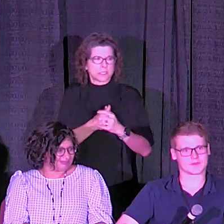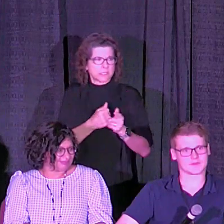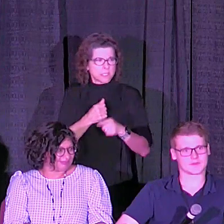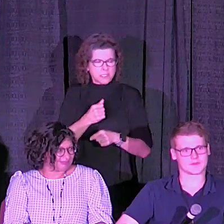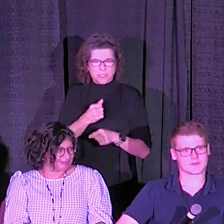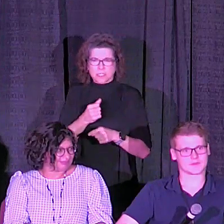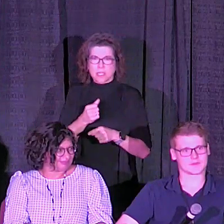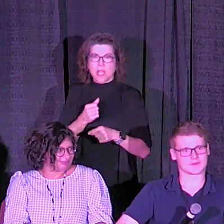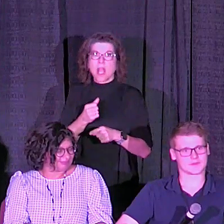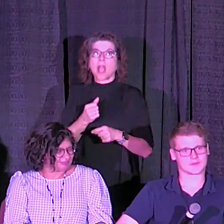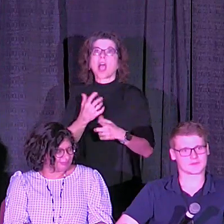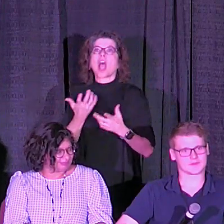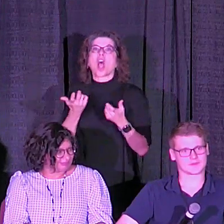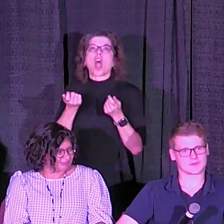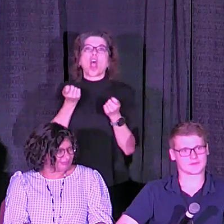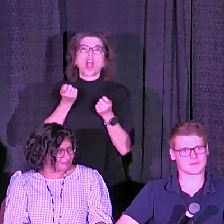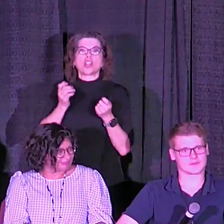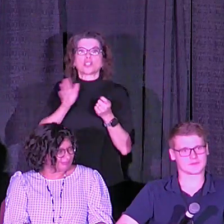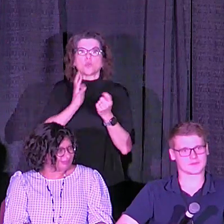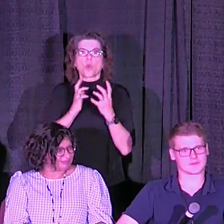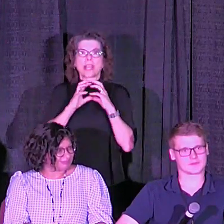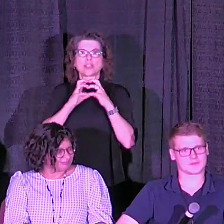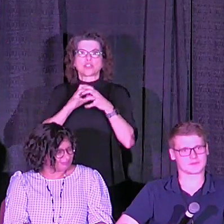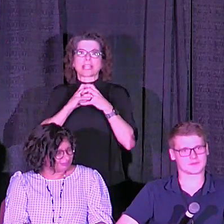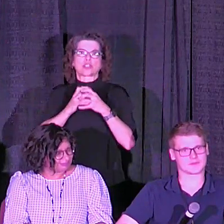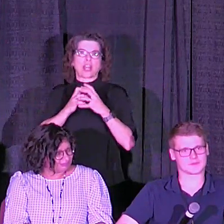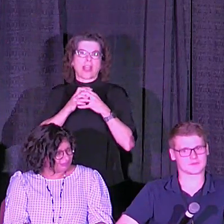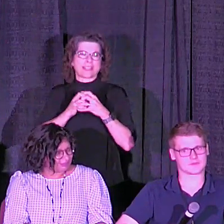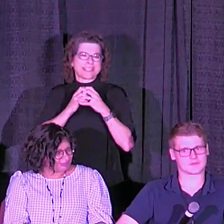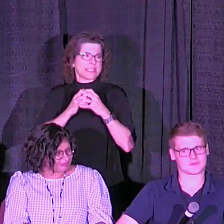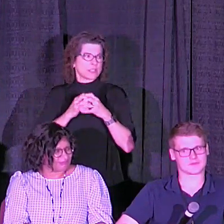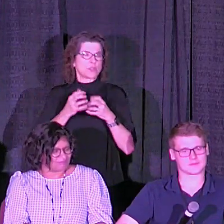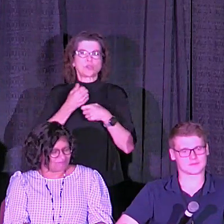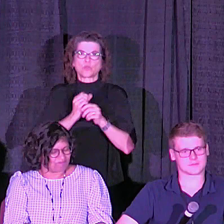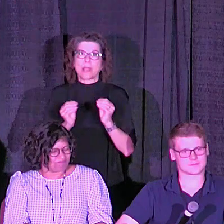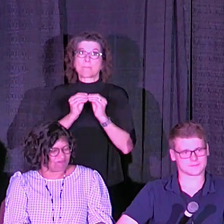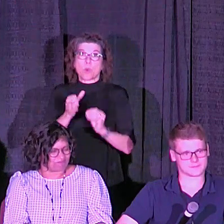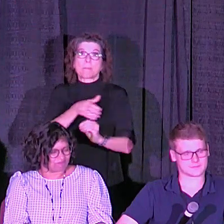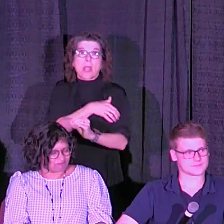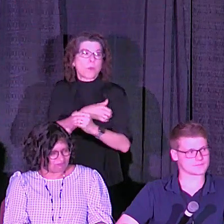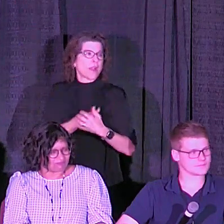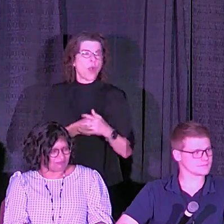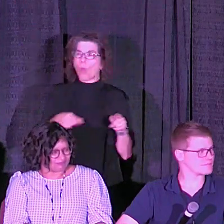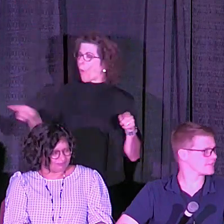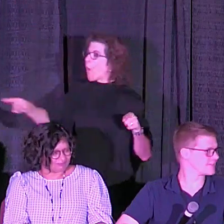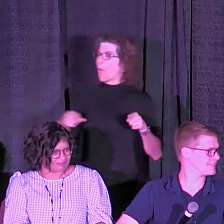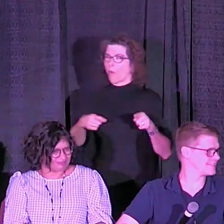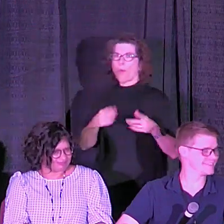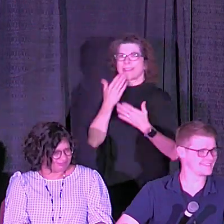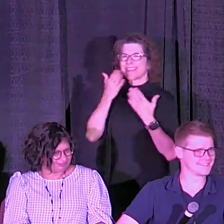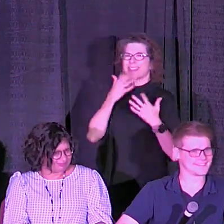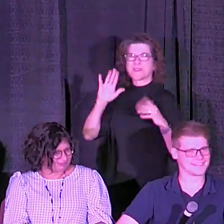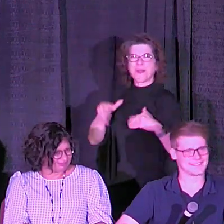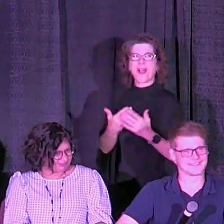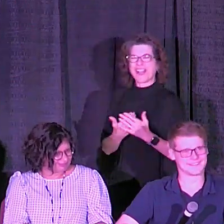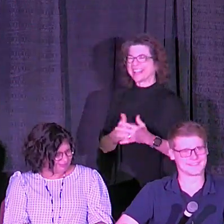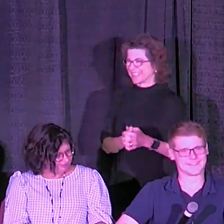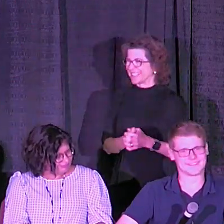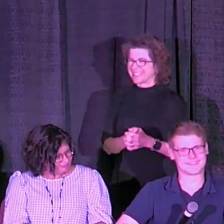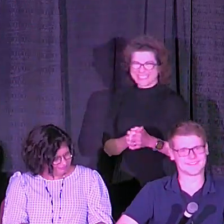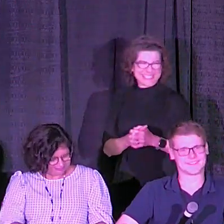And harness your intersectionalities to create more power. I got it. Thank y'all. That's